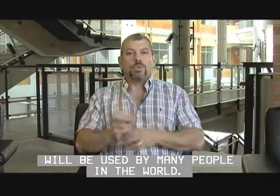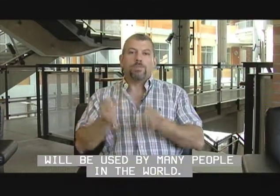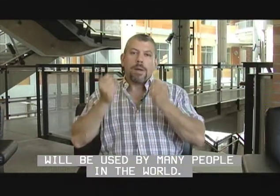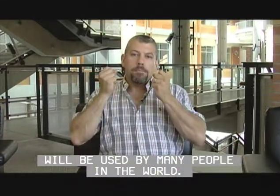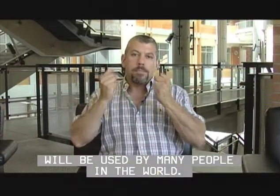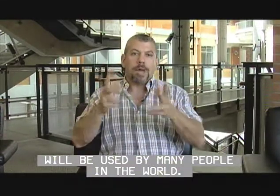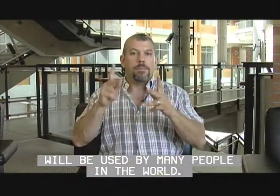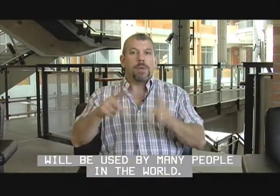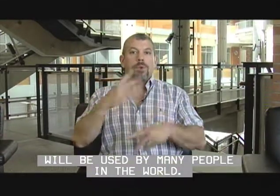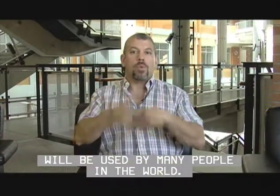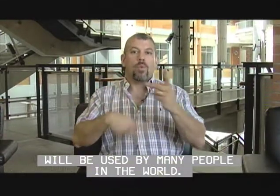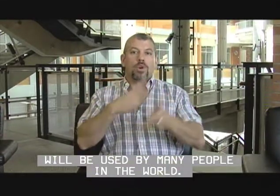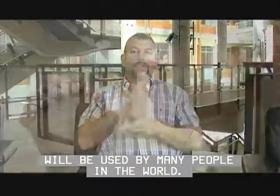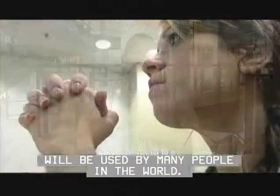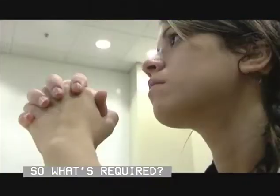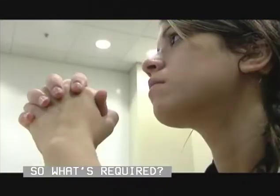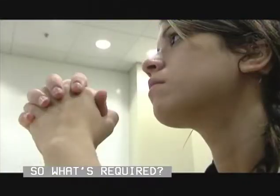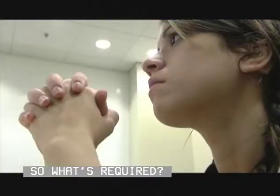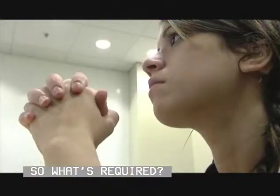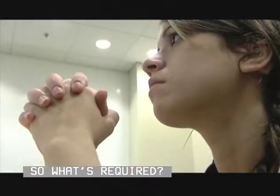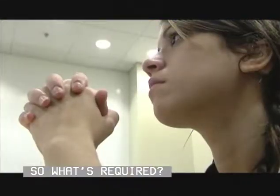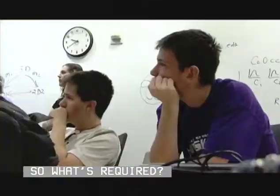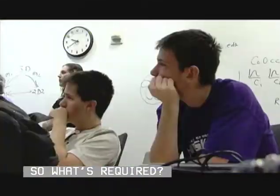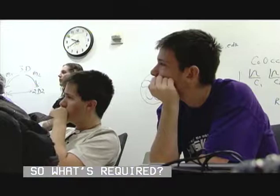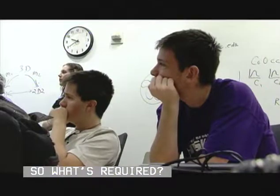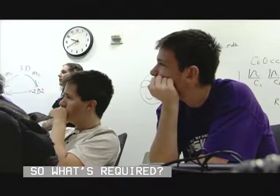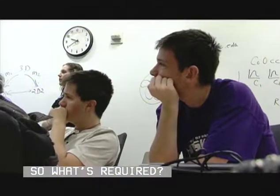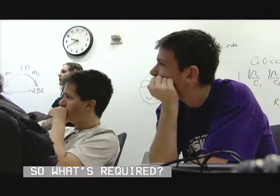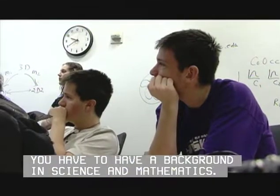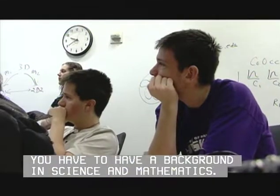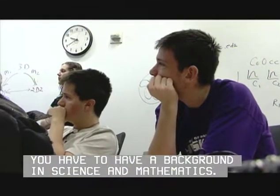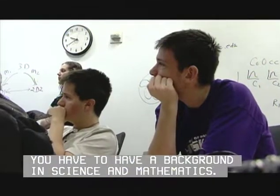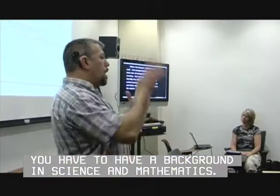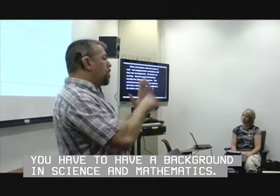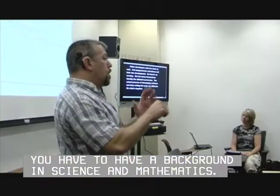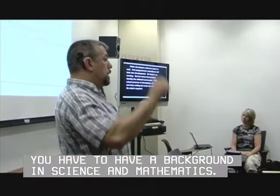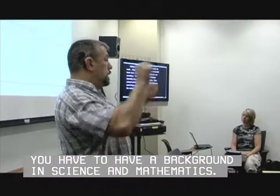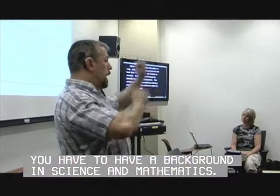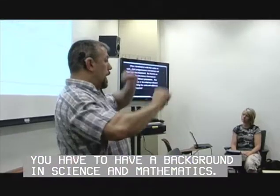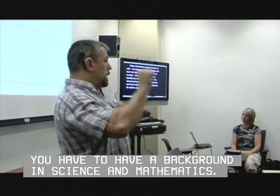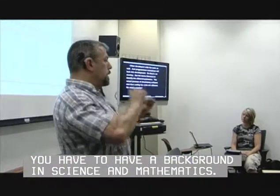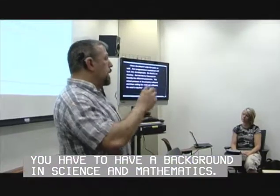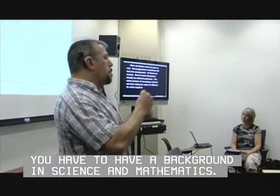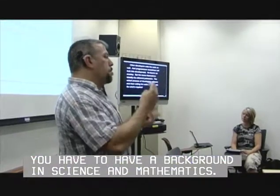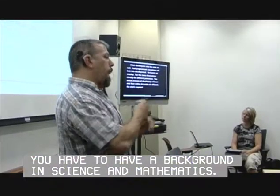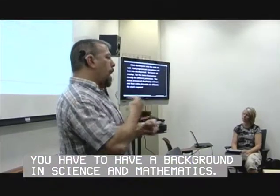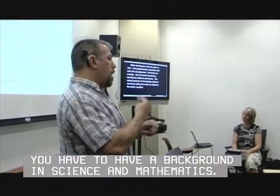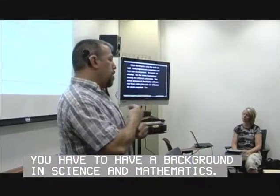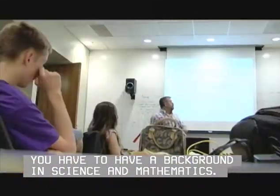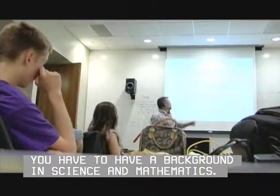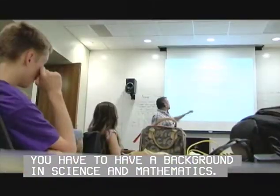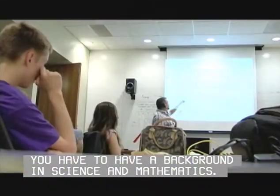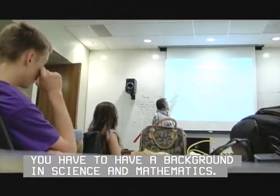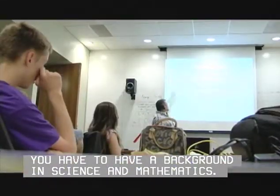by many people in the world. So what's required? You have to have a background in science and